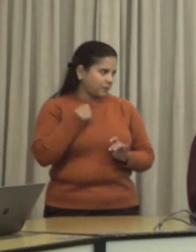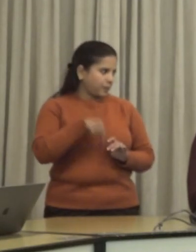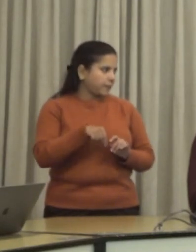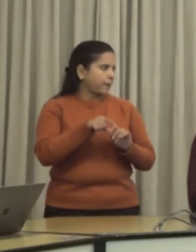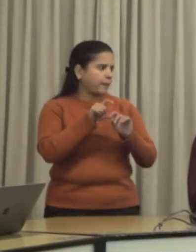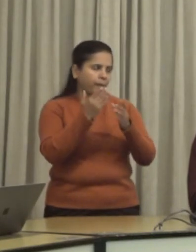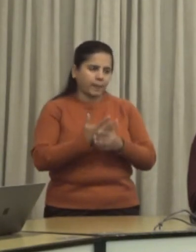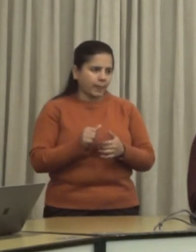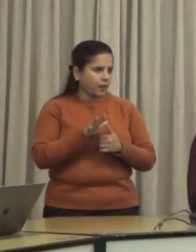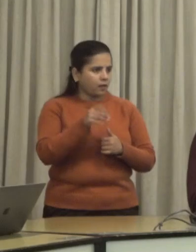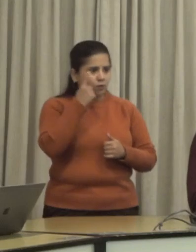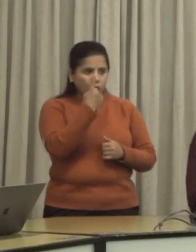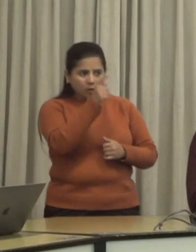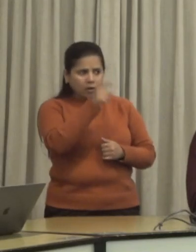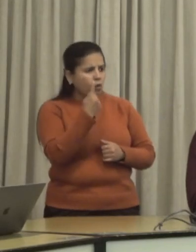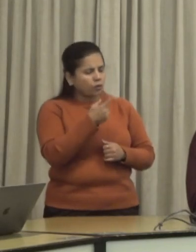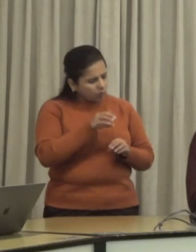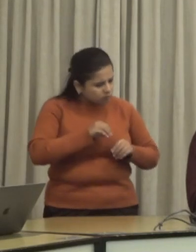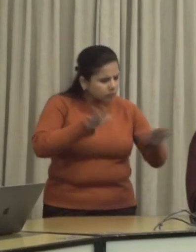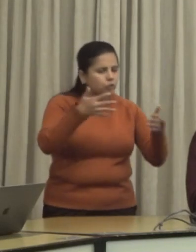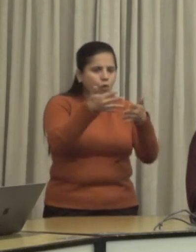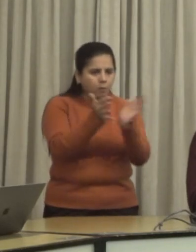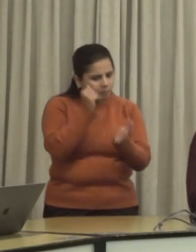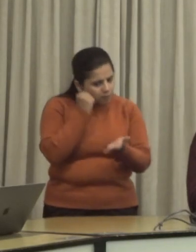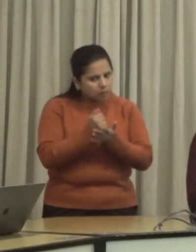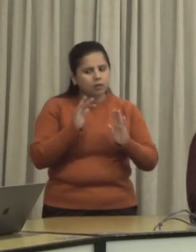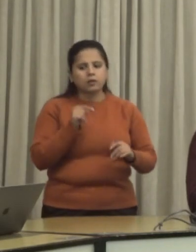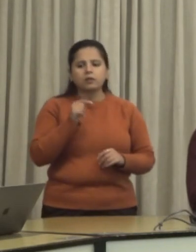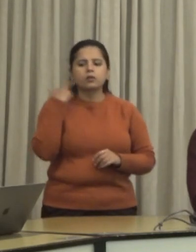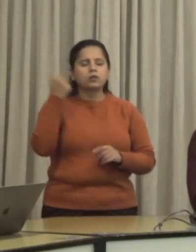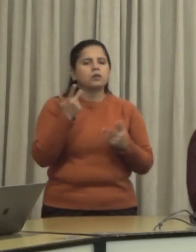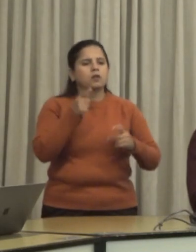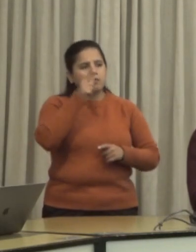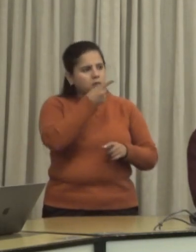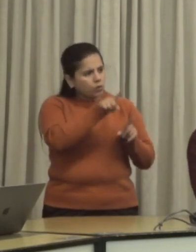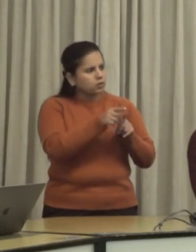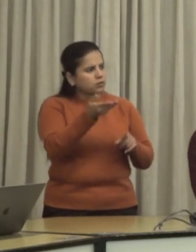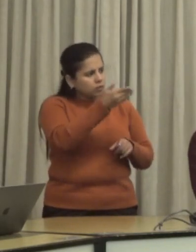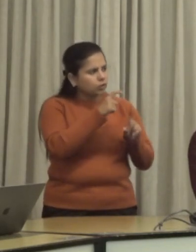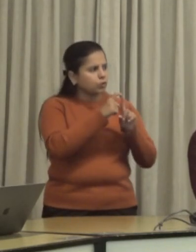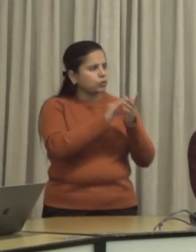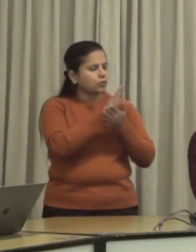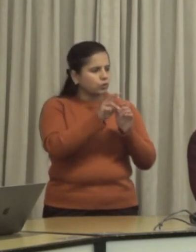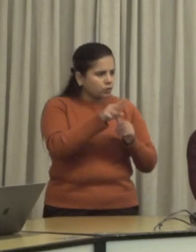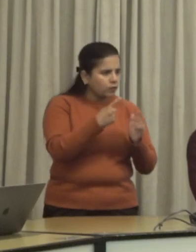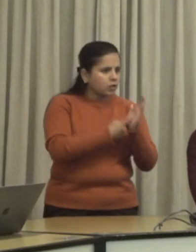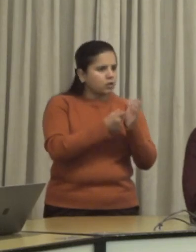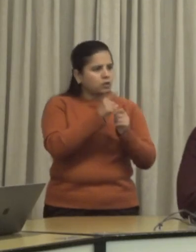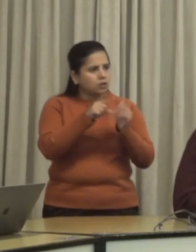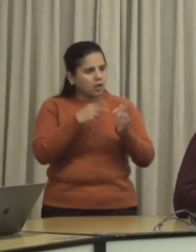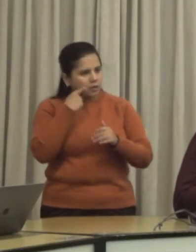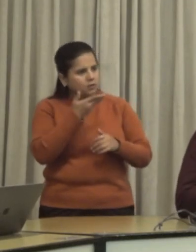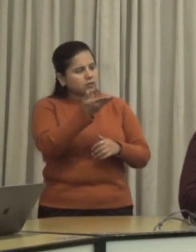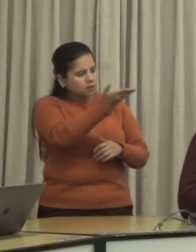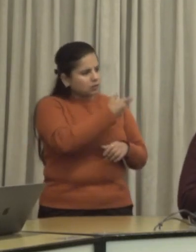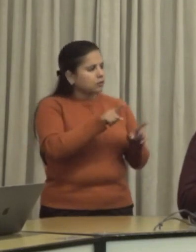document to be accessible to that 1%. This has to reach communities, and which is where, people like you, Roop, Rajani, and sir and